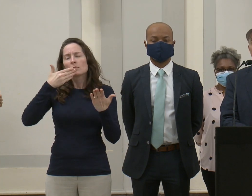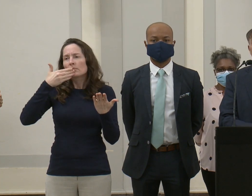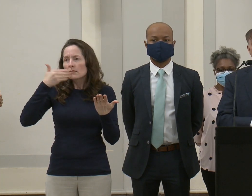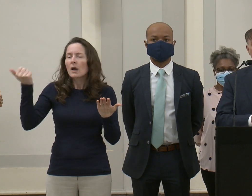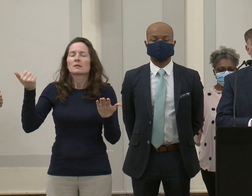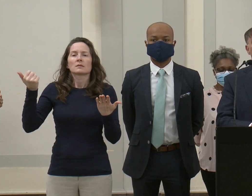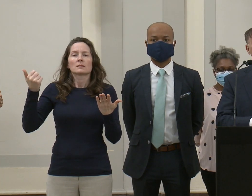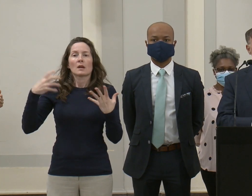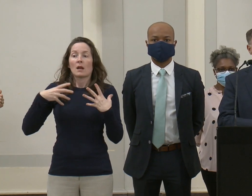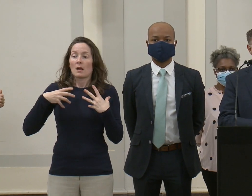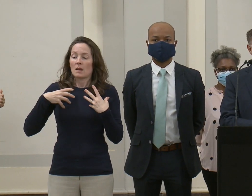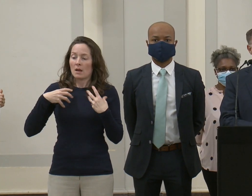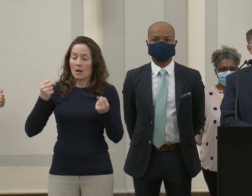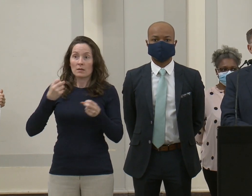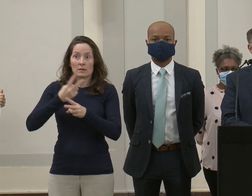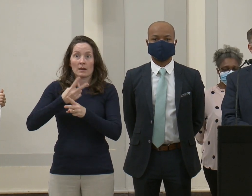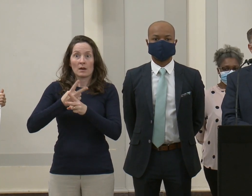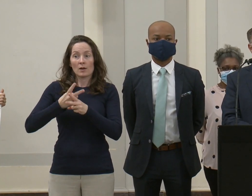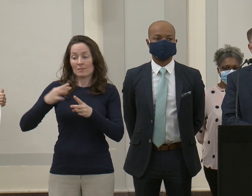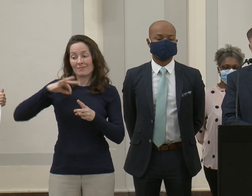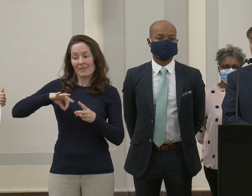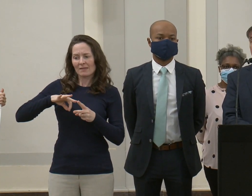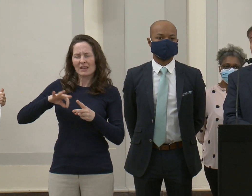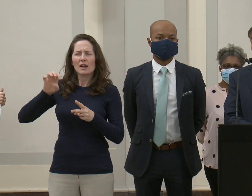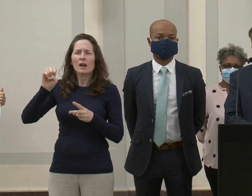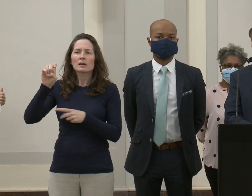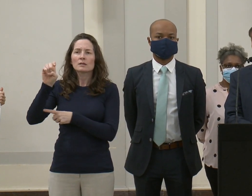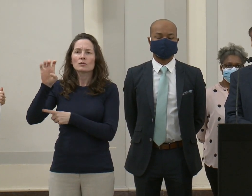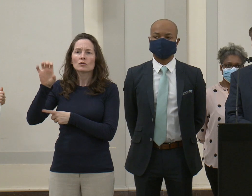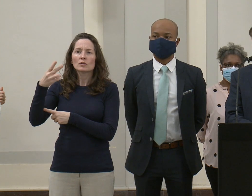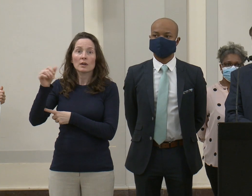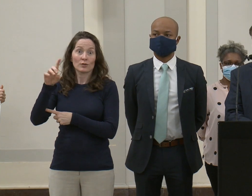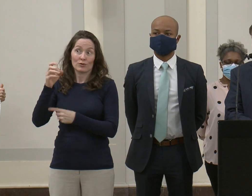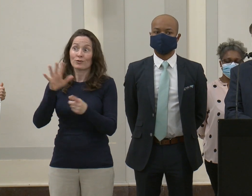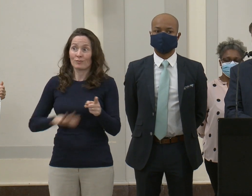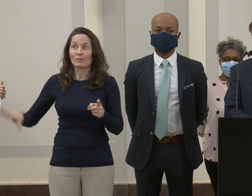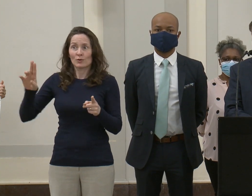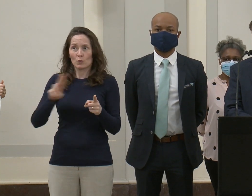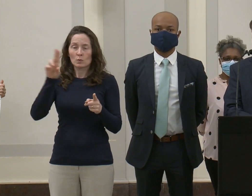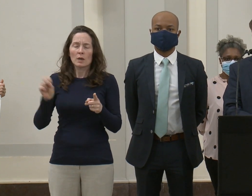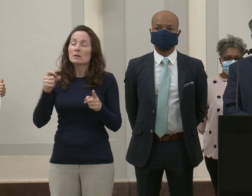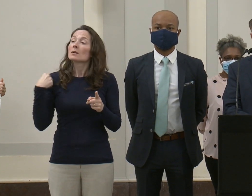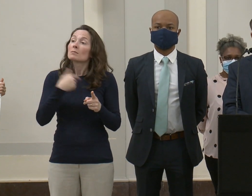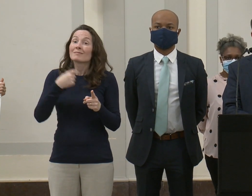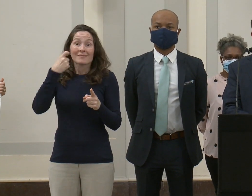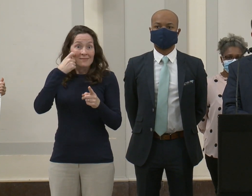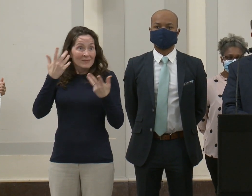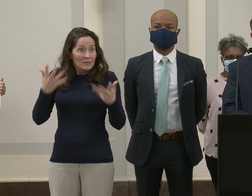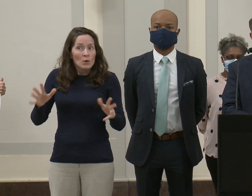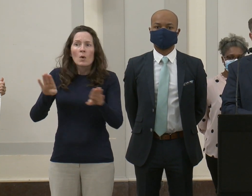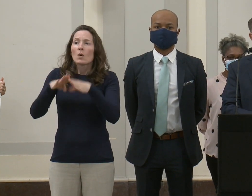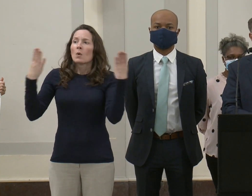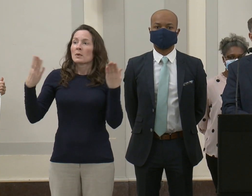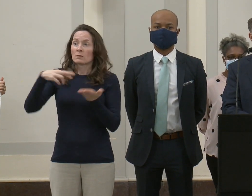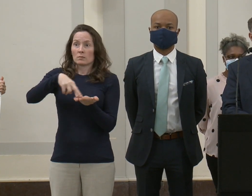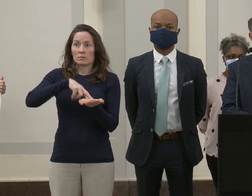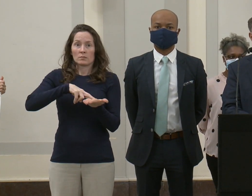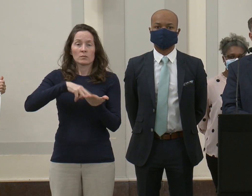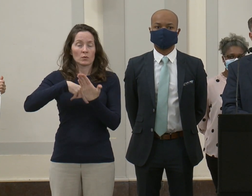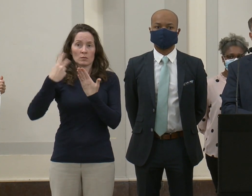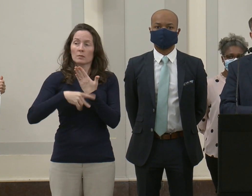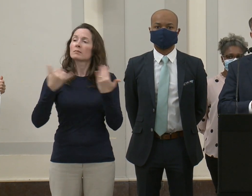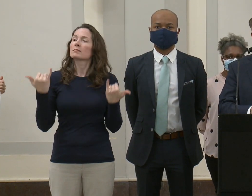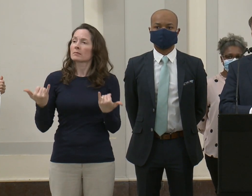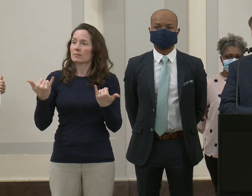country. But there's more to do. We just finished the regular open enrollment program, and now people can enroll in